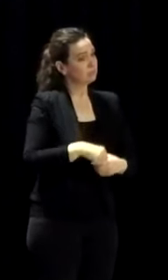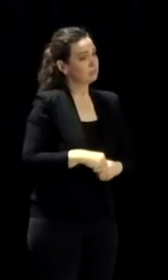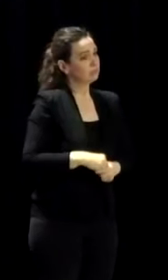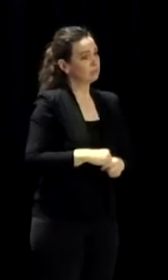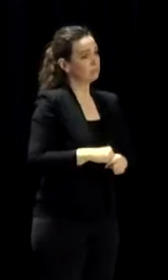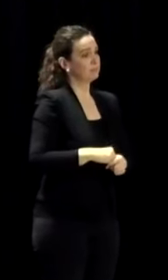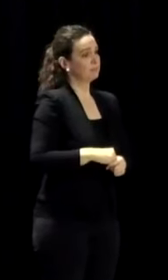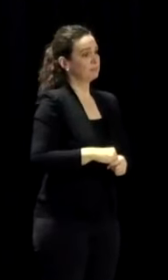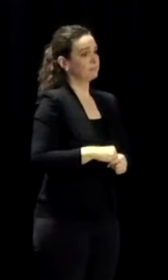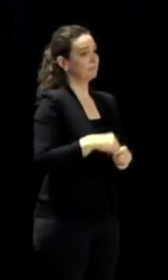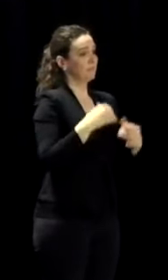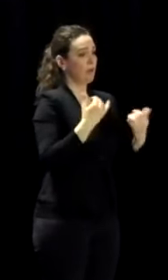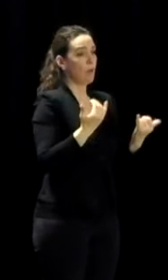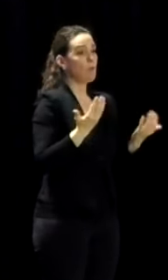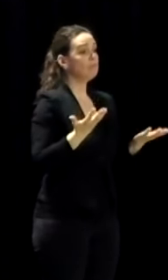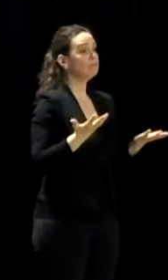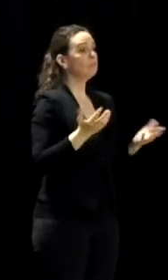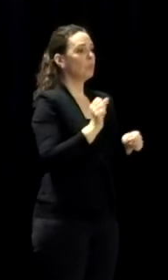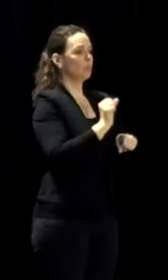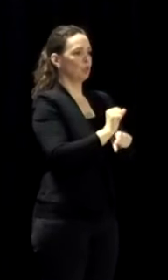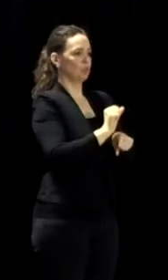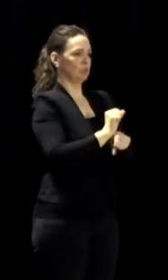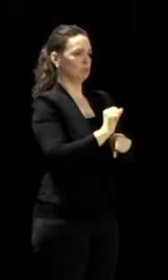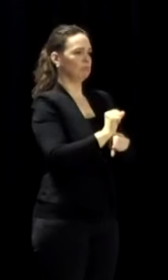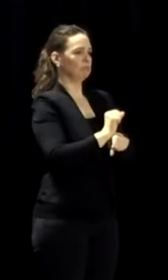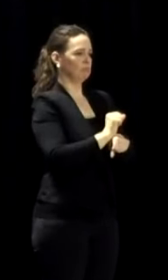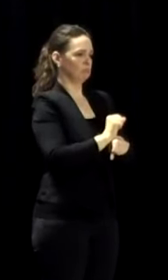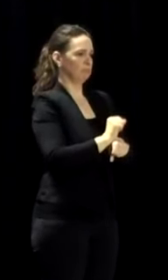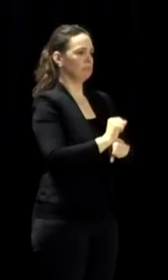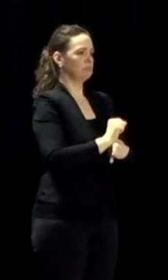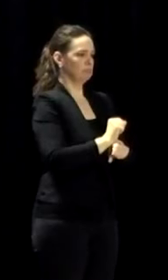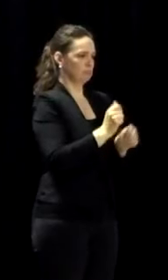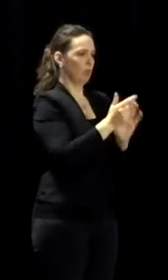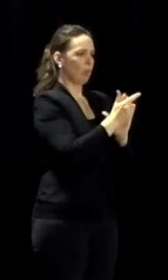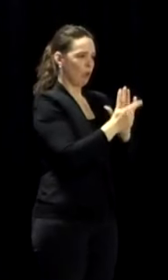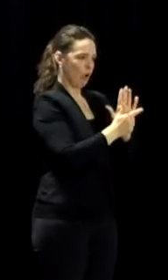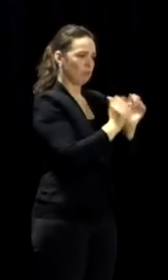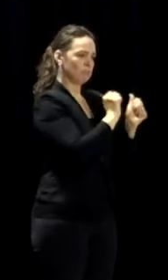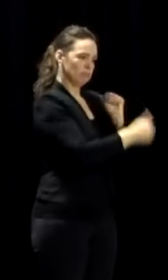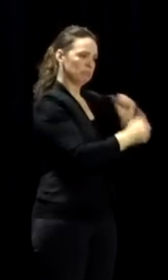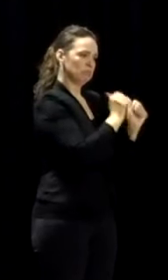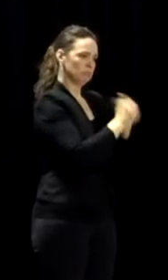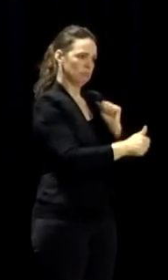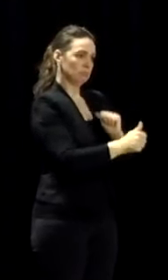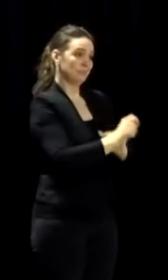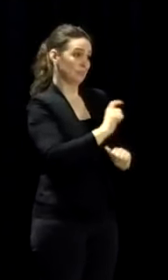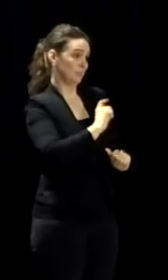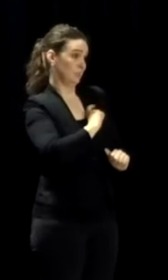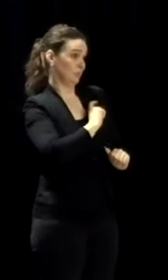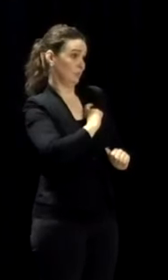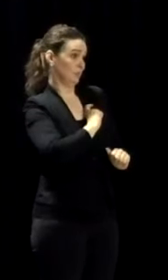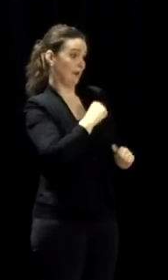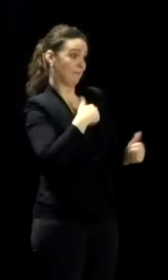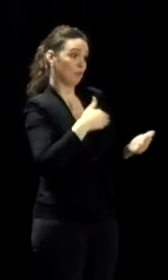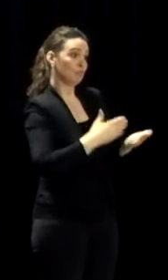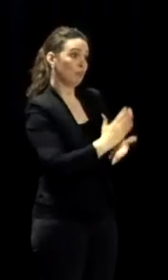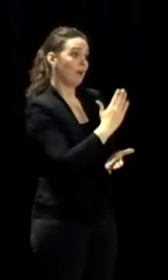district attorney's office on the various executive orders, what they mean, so the law enforcement partners they